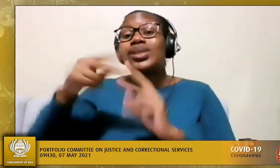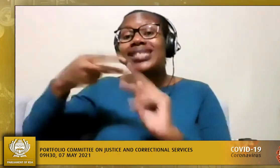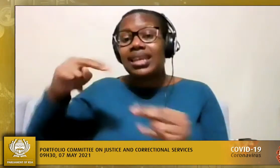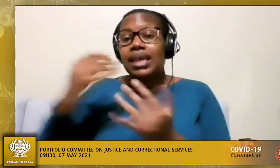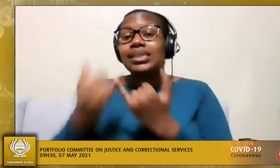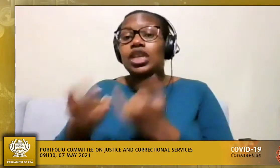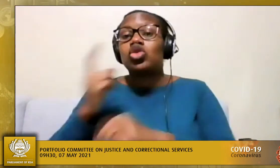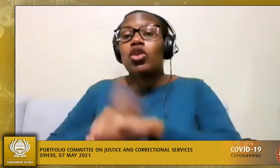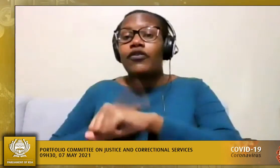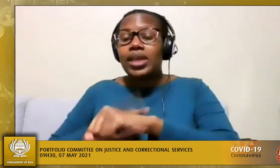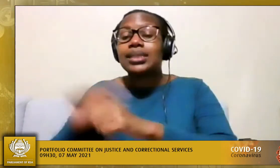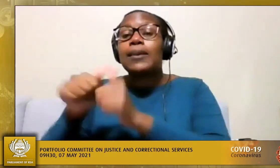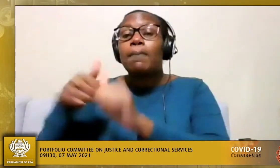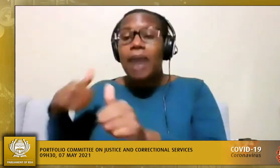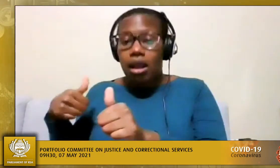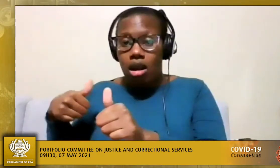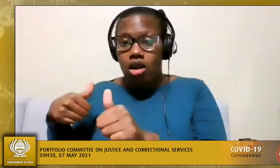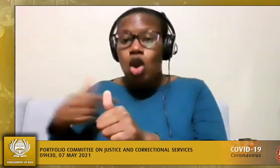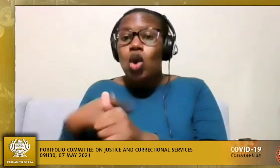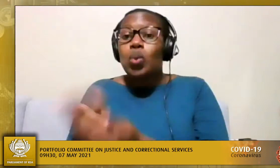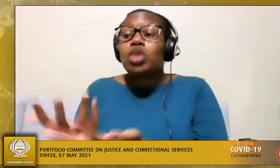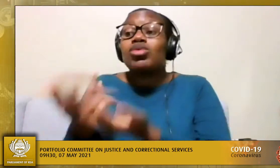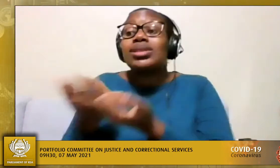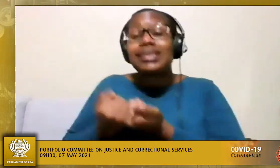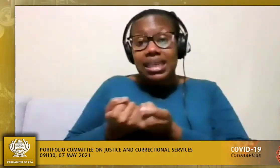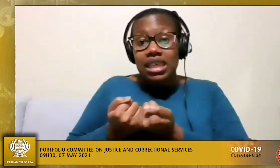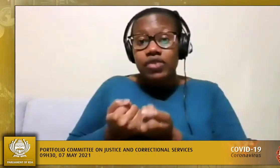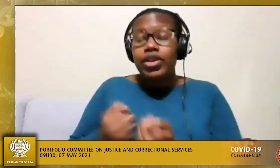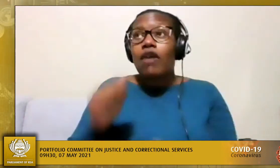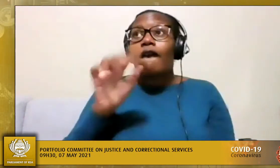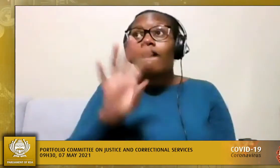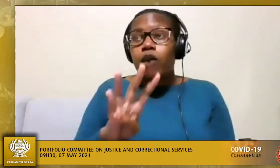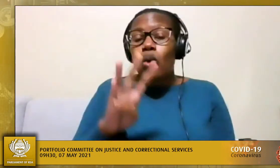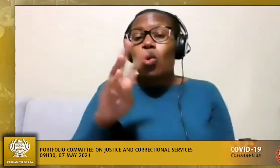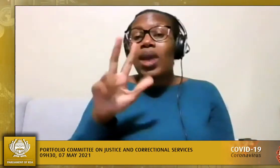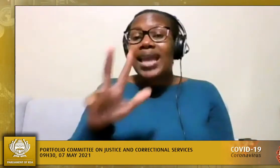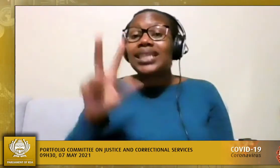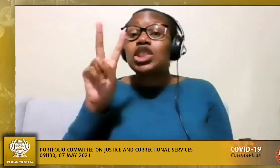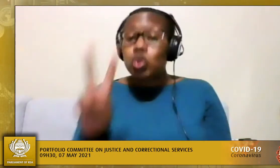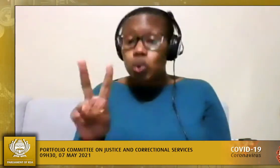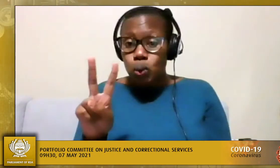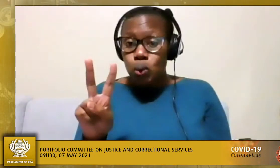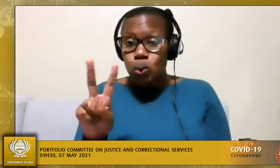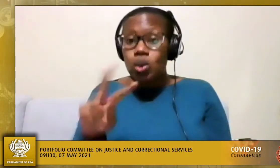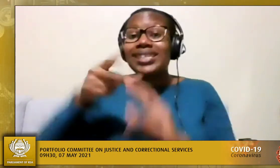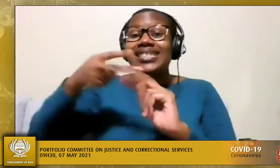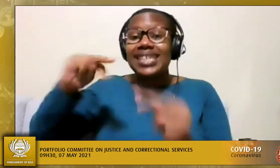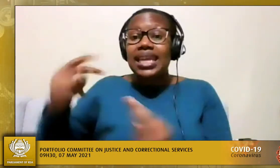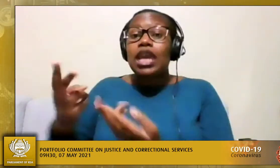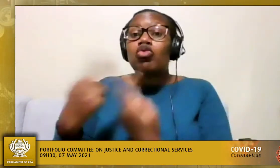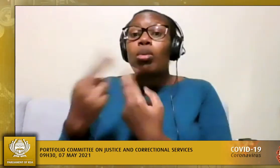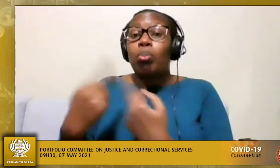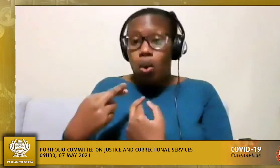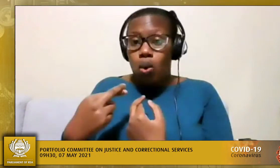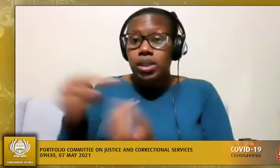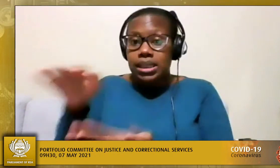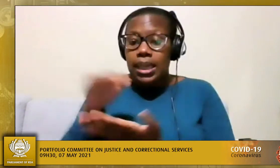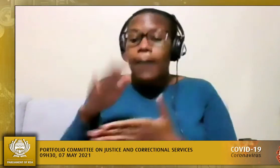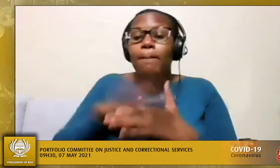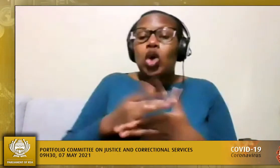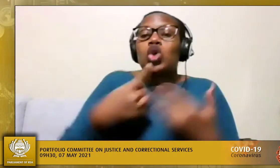offenses backrock we have received a number of 482 DNA reports due to our